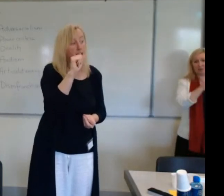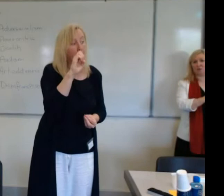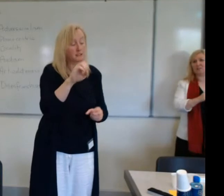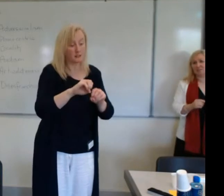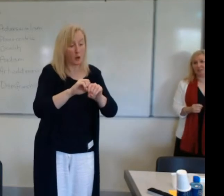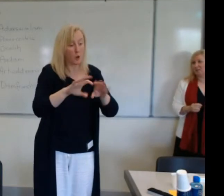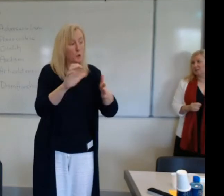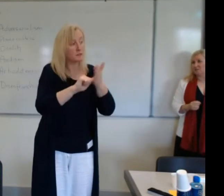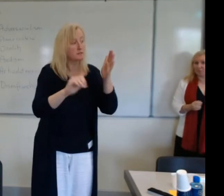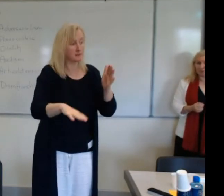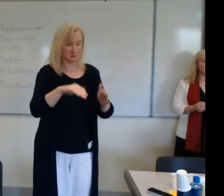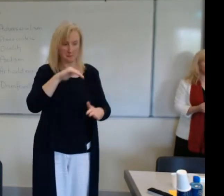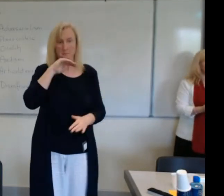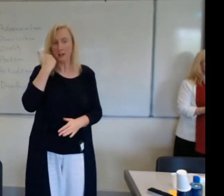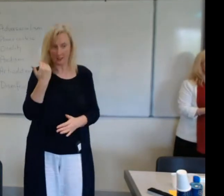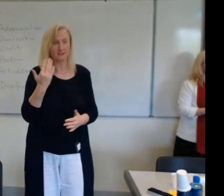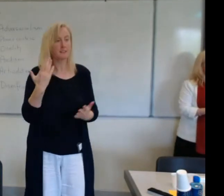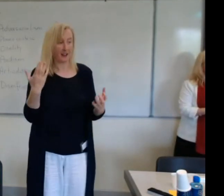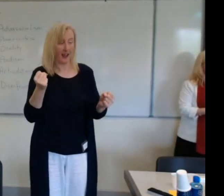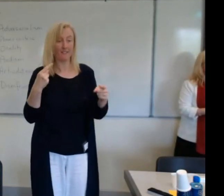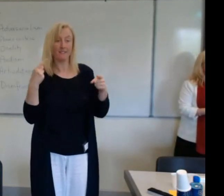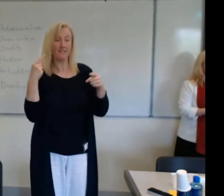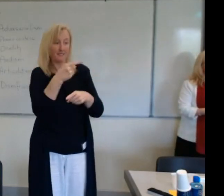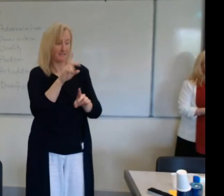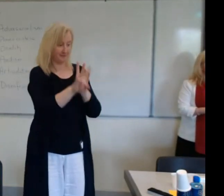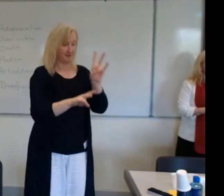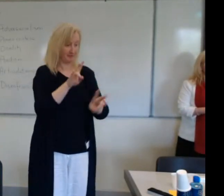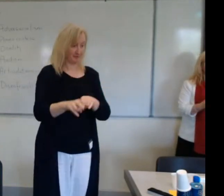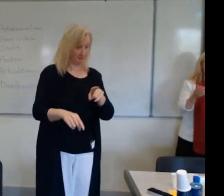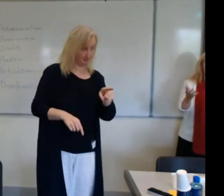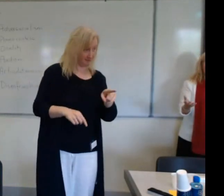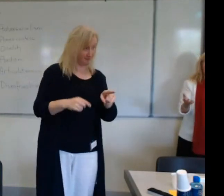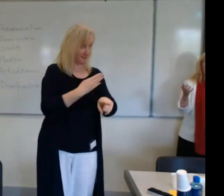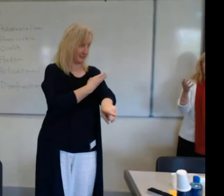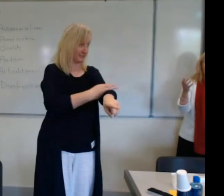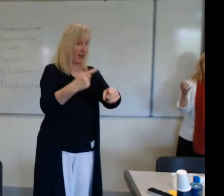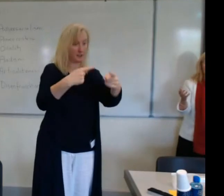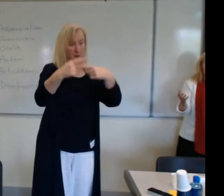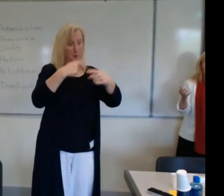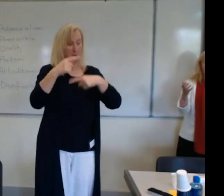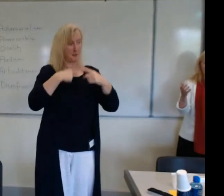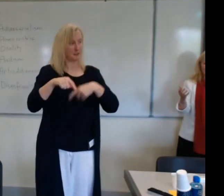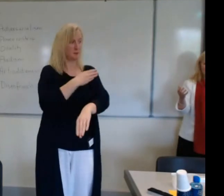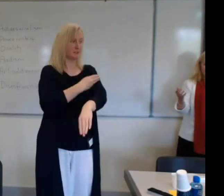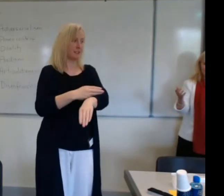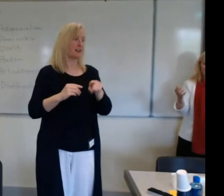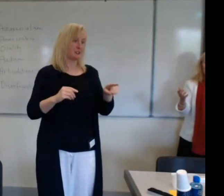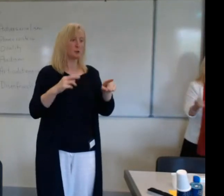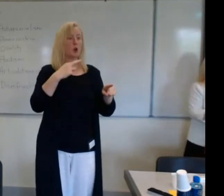are questioning the robustness of the interpretation in the first place? So, you know, I think we have to think about what does that mean in the bigger picture, and